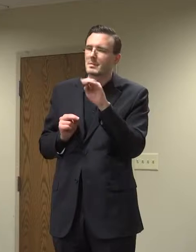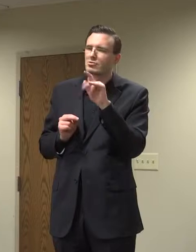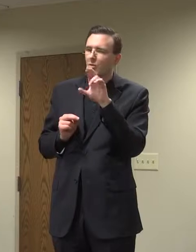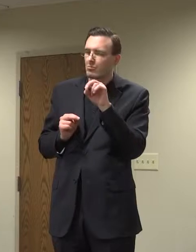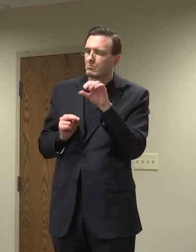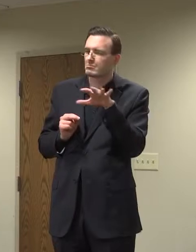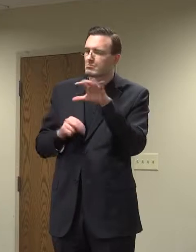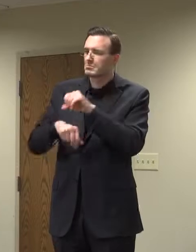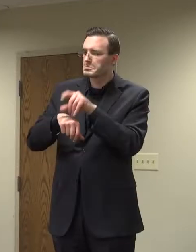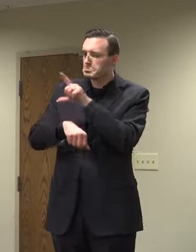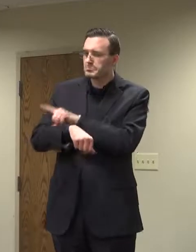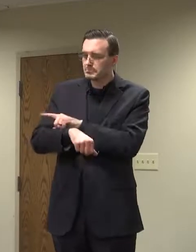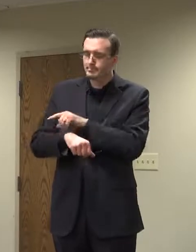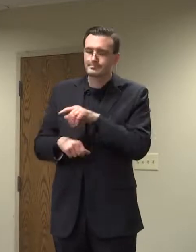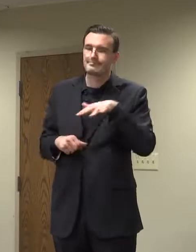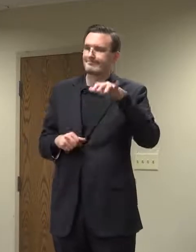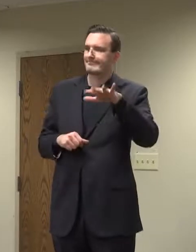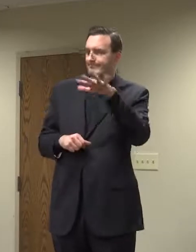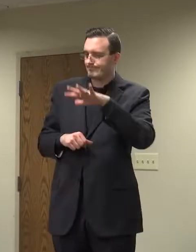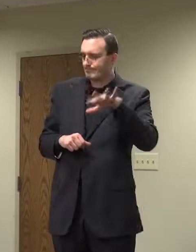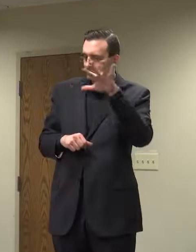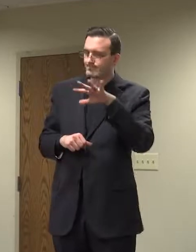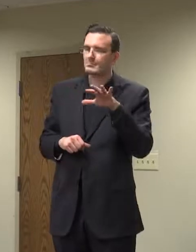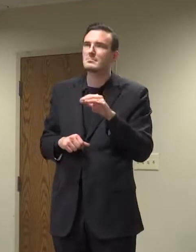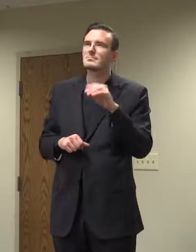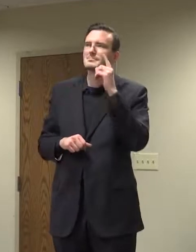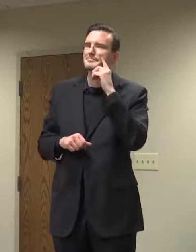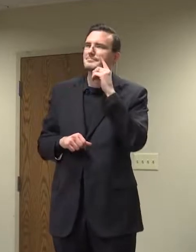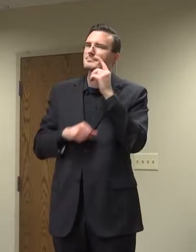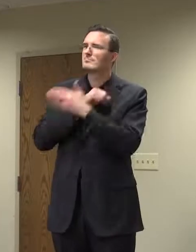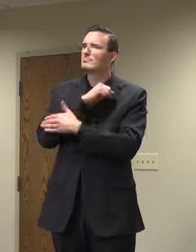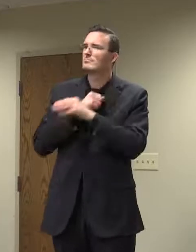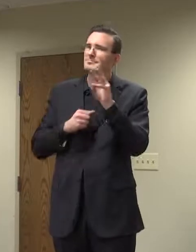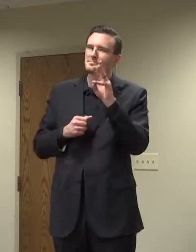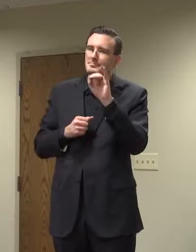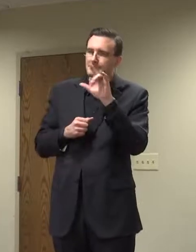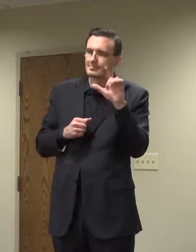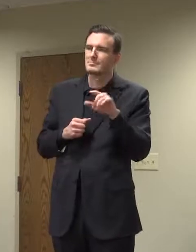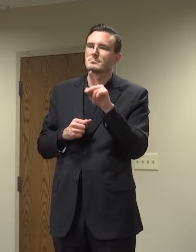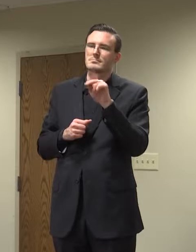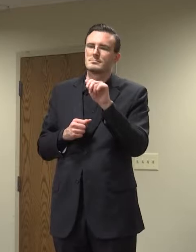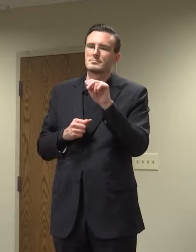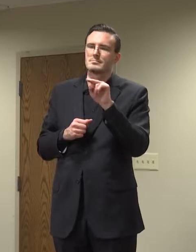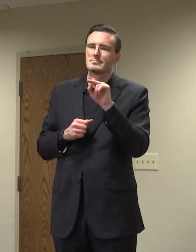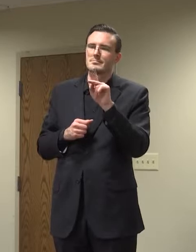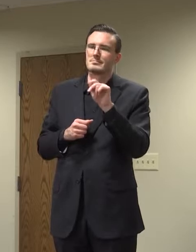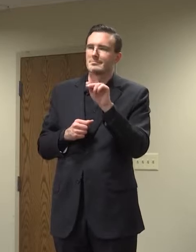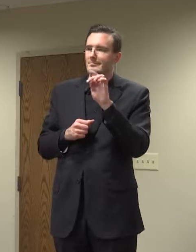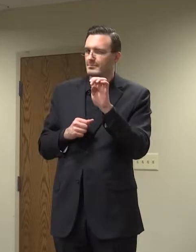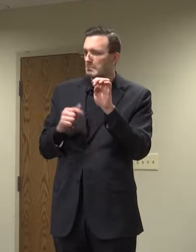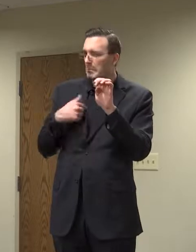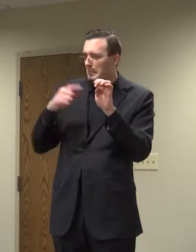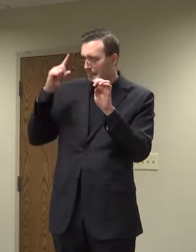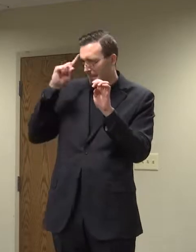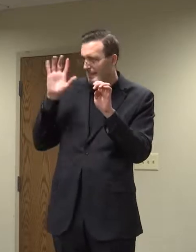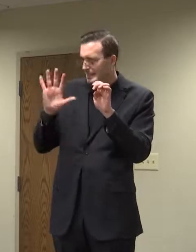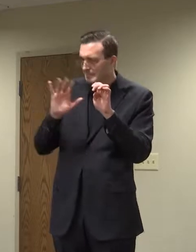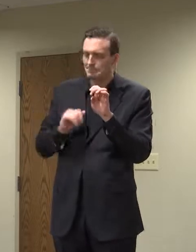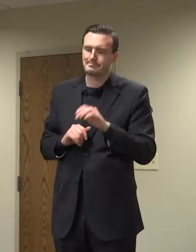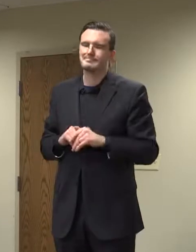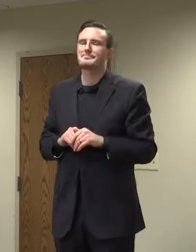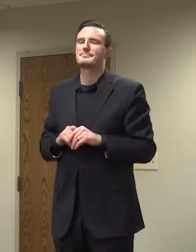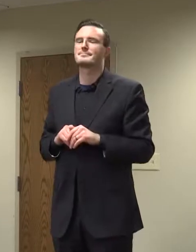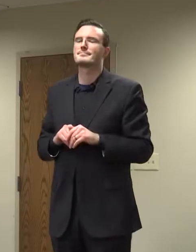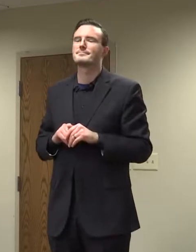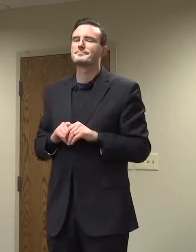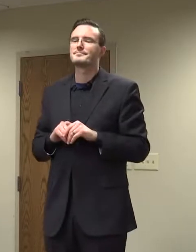and then it was, I want to say, Will County and Kankakee counties, correct? It took them about, first of all,